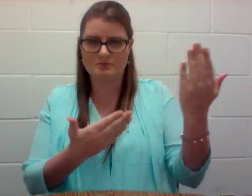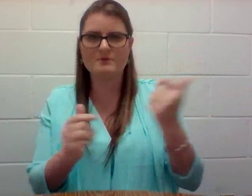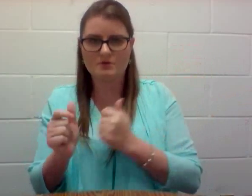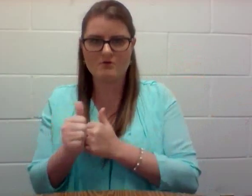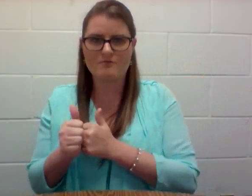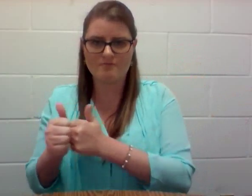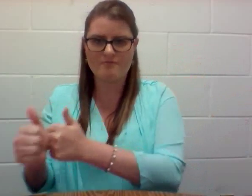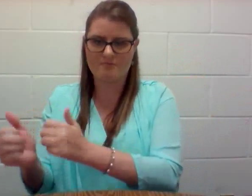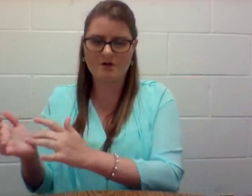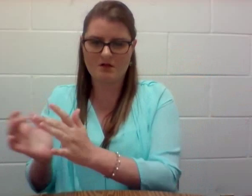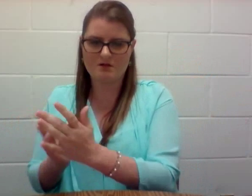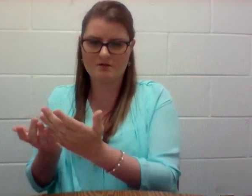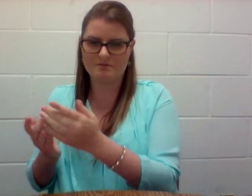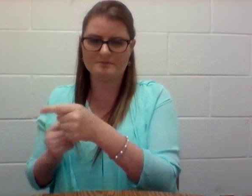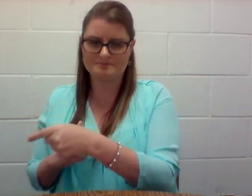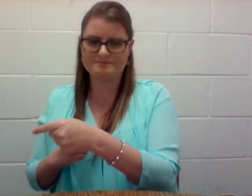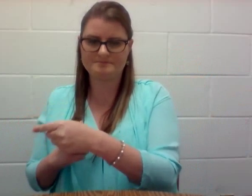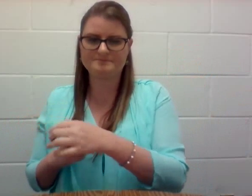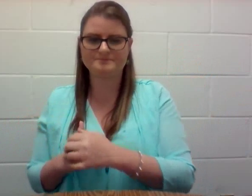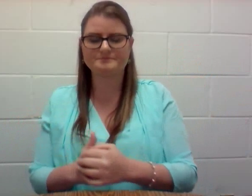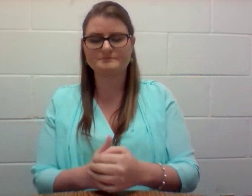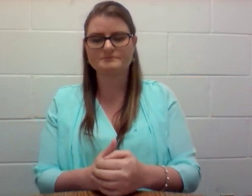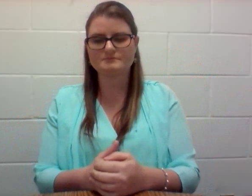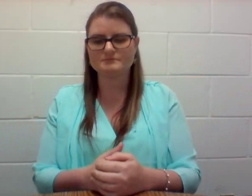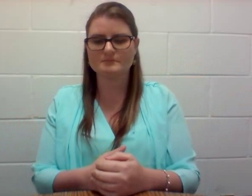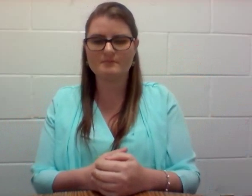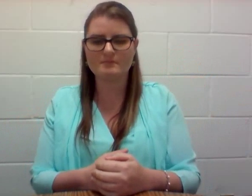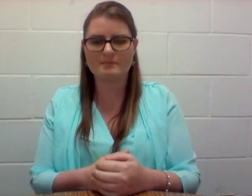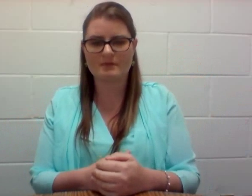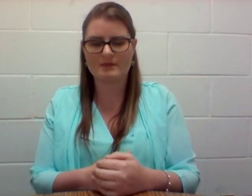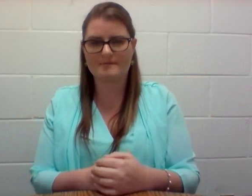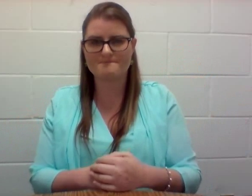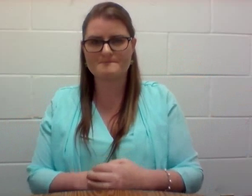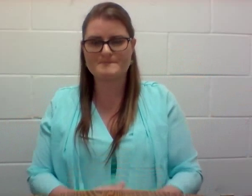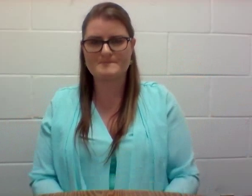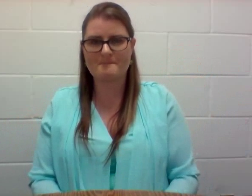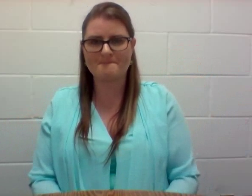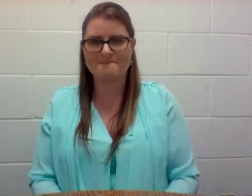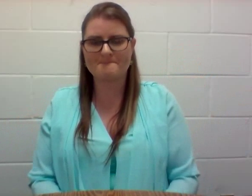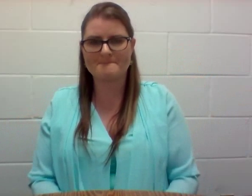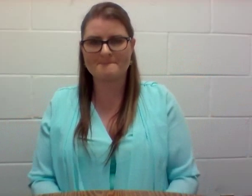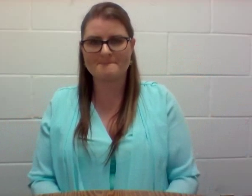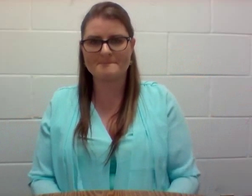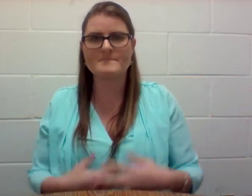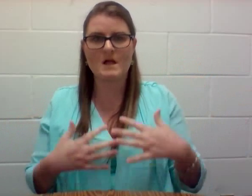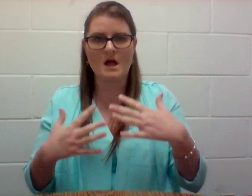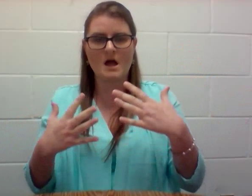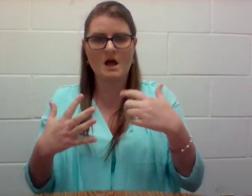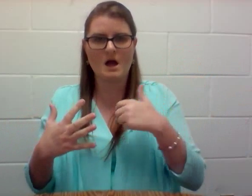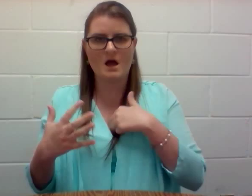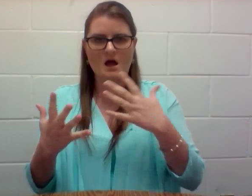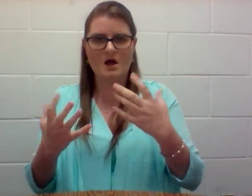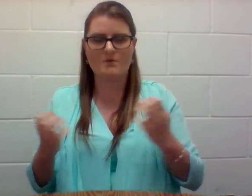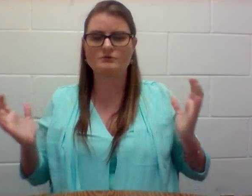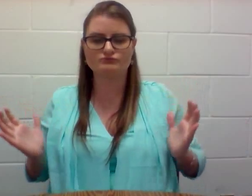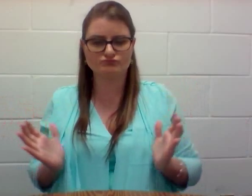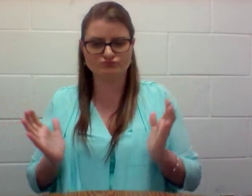kind of work I do in relationship to the opposite sex, then I want to submit to that and go for it, because that would be God's best for me.